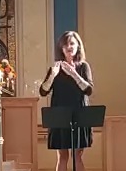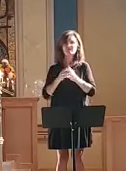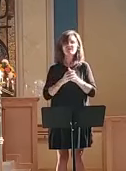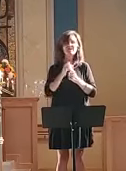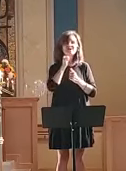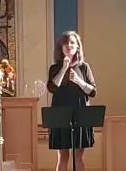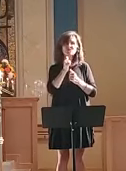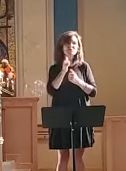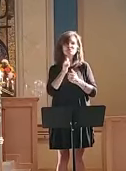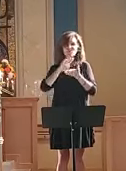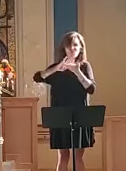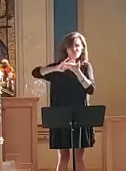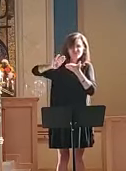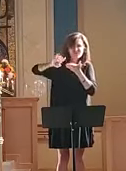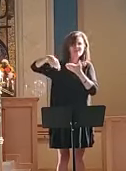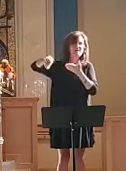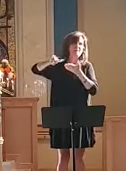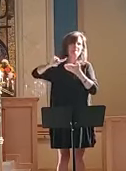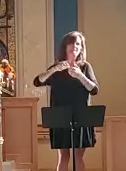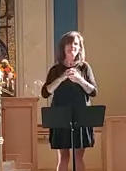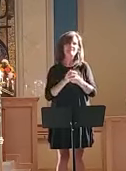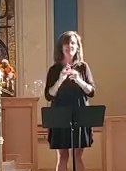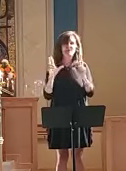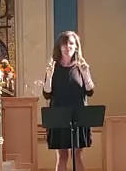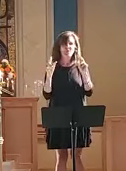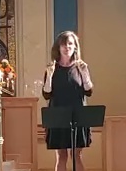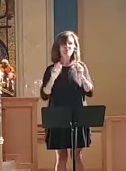or, in some respects, shunned.